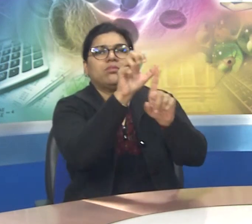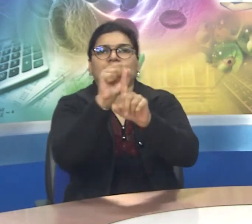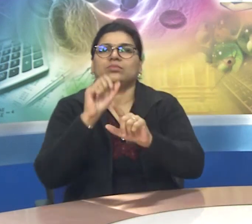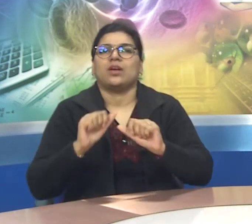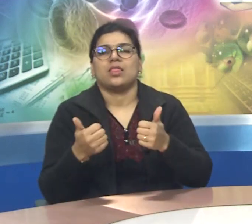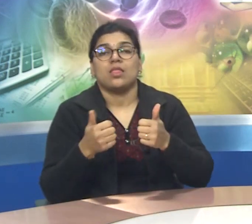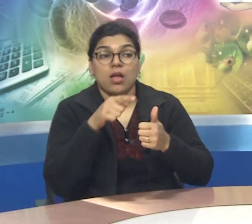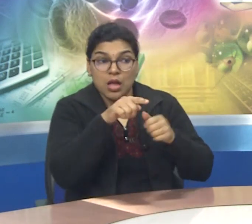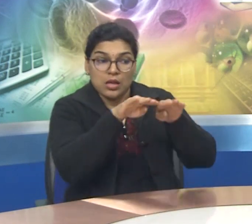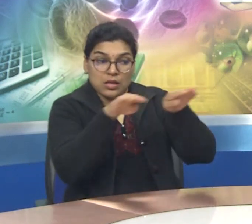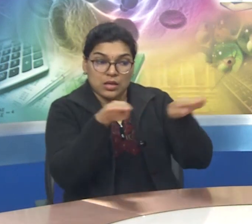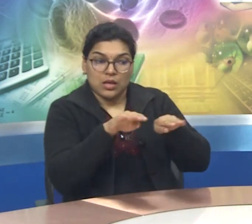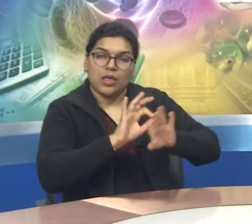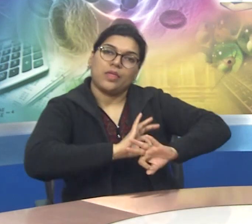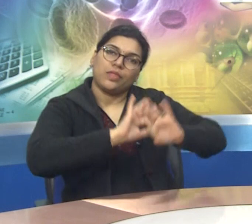item increases.